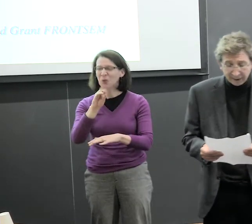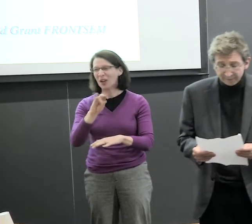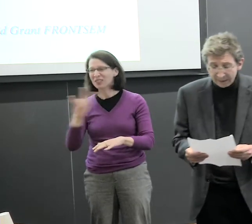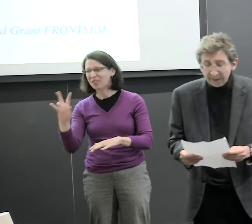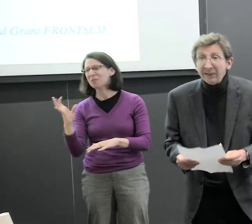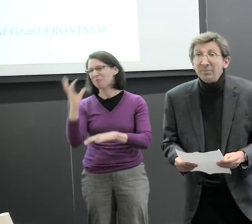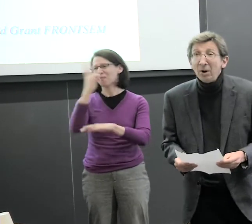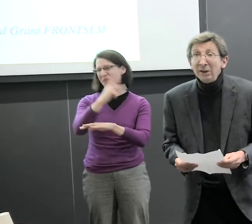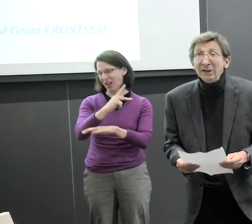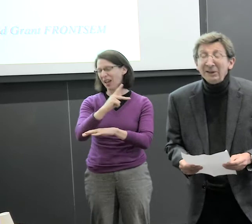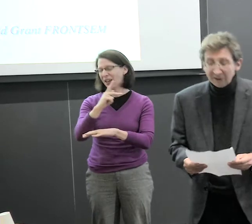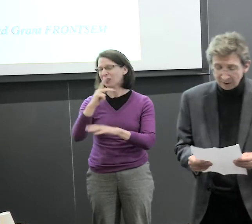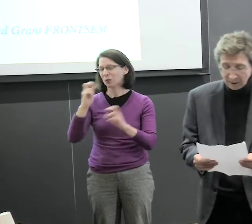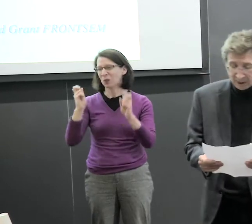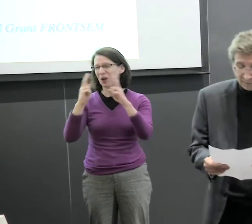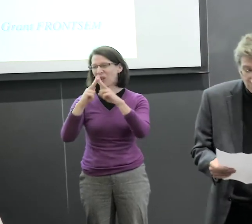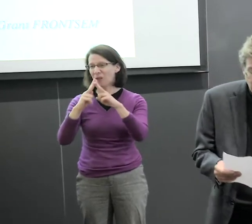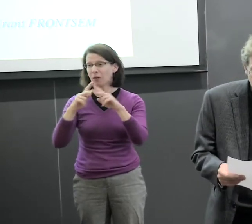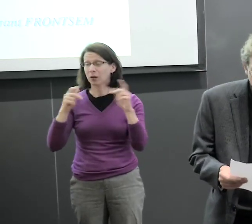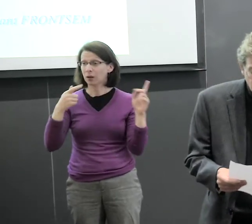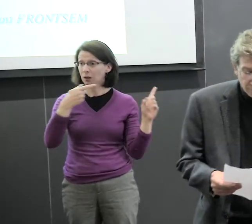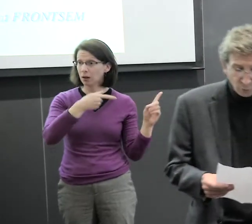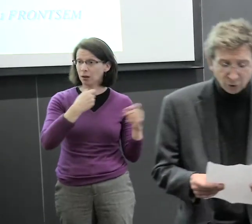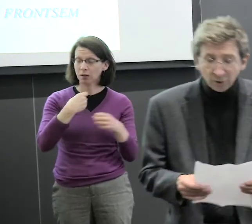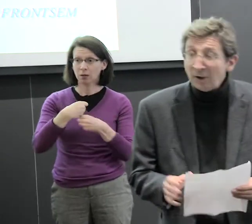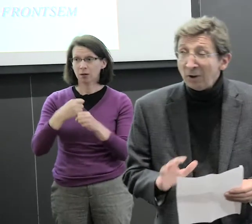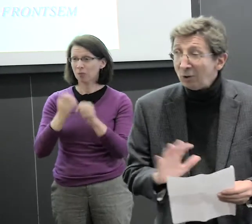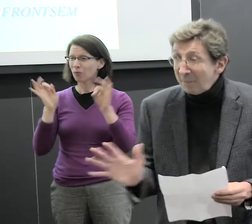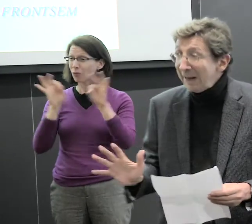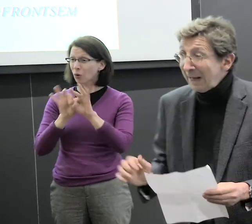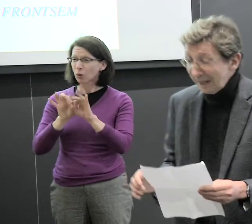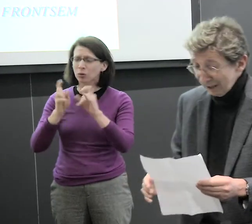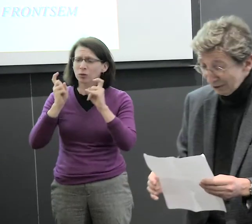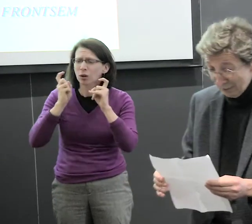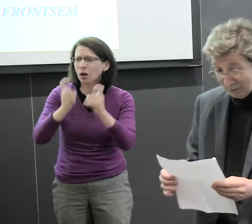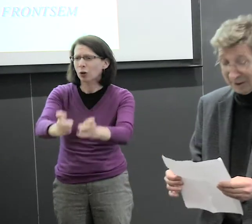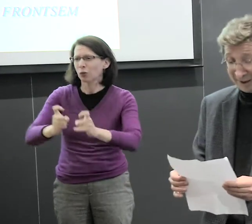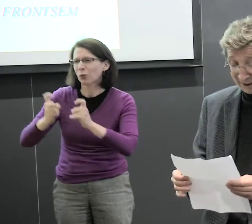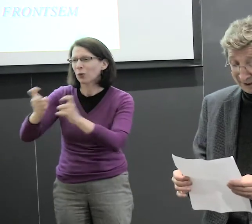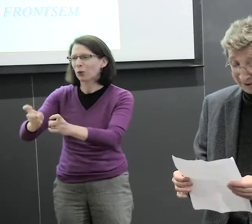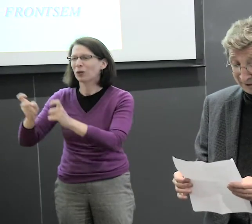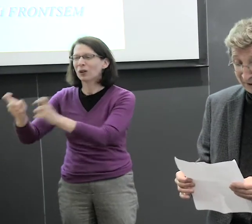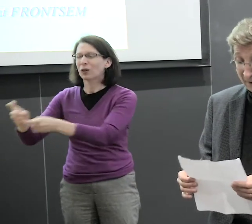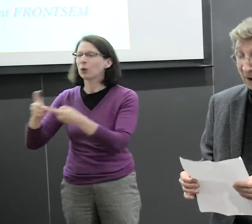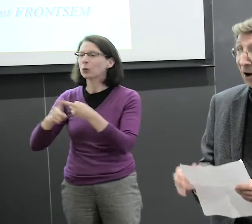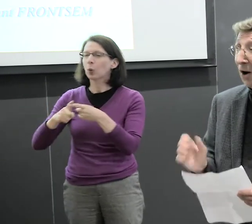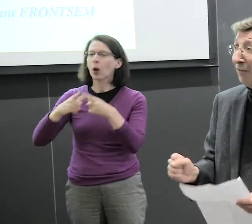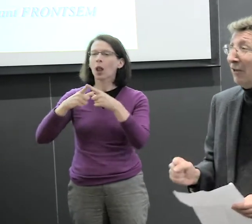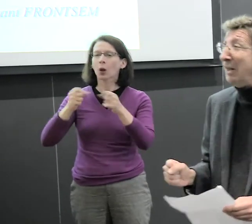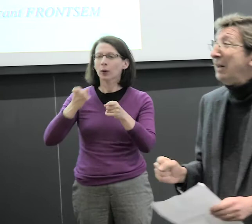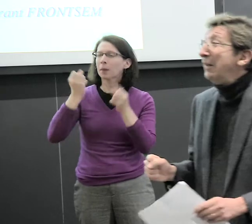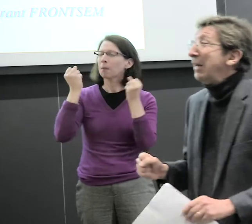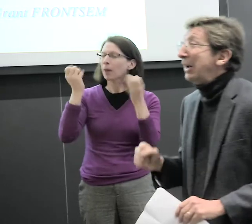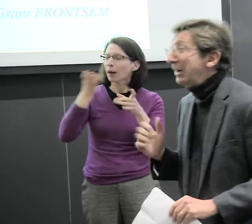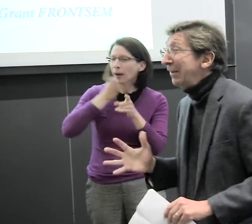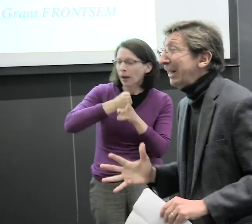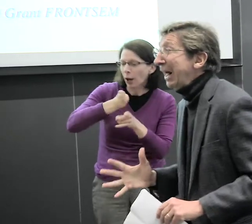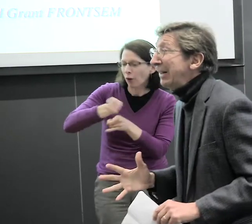Philippe has made important, influential contribution to many areas of linguistics,